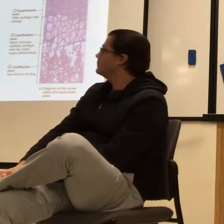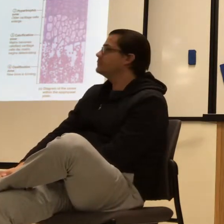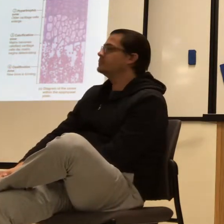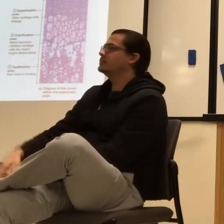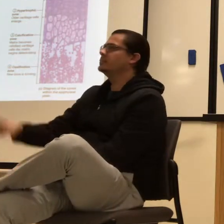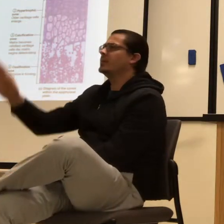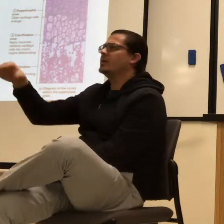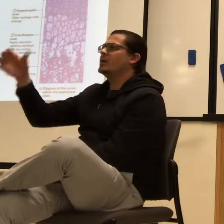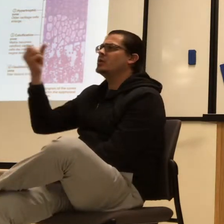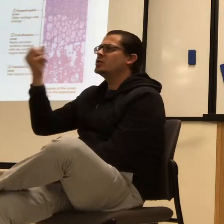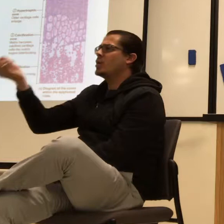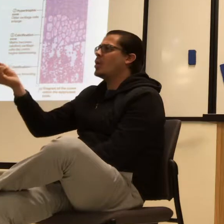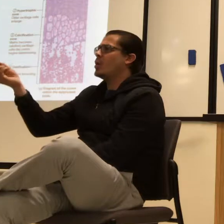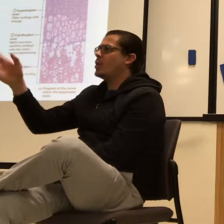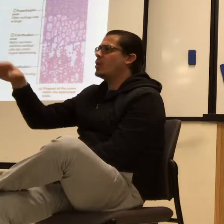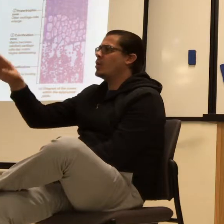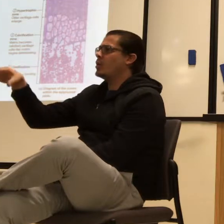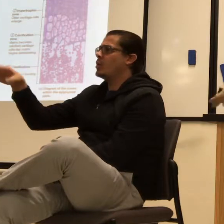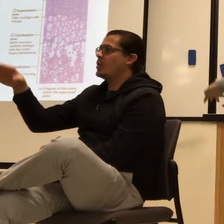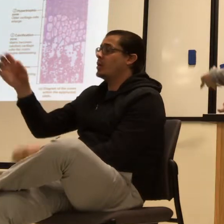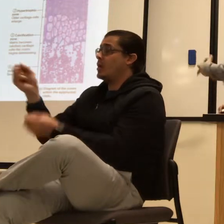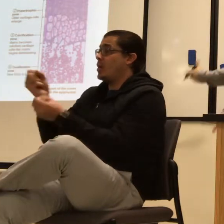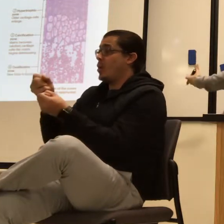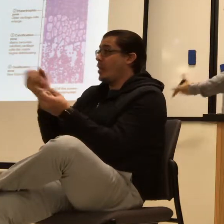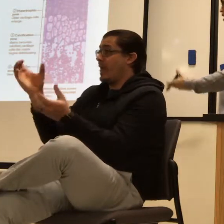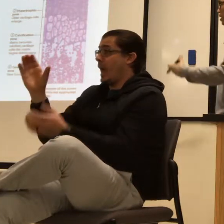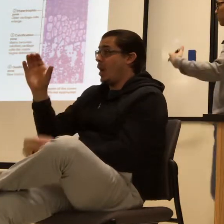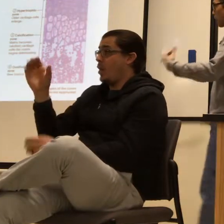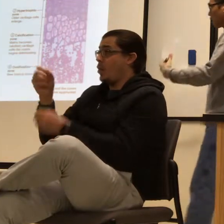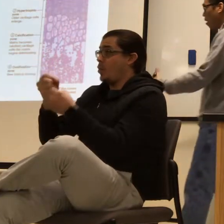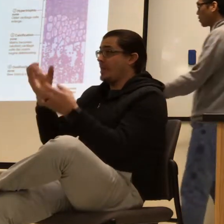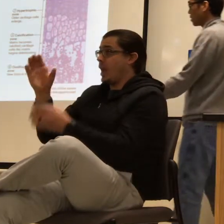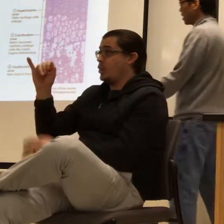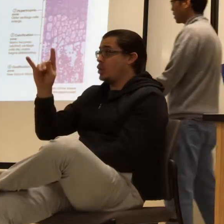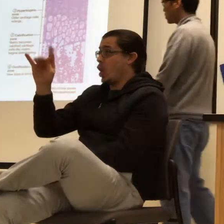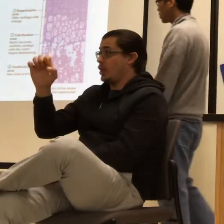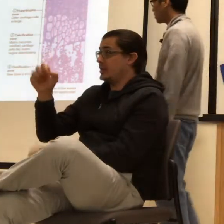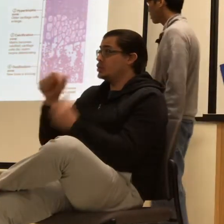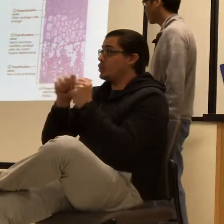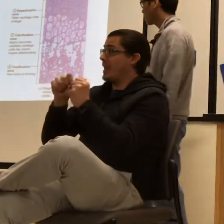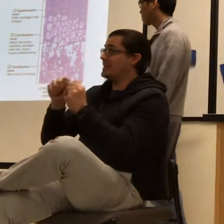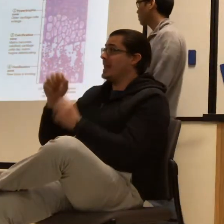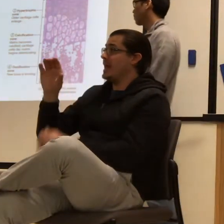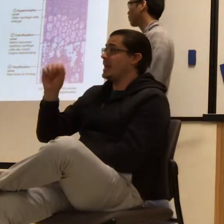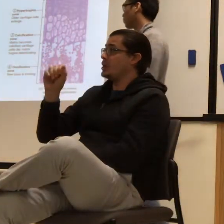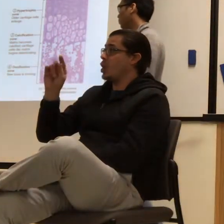So without any cartilage cells to maintain the cartilage,